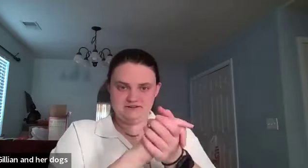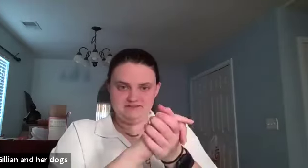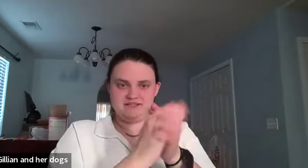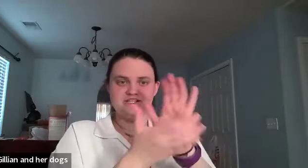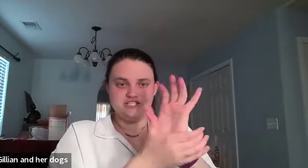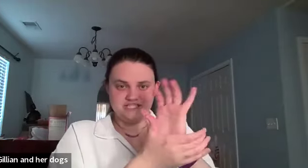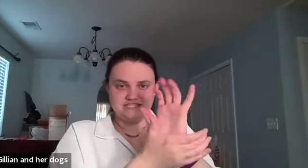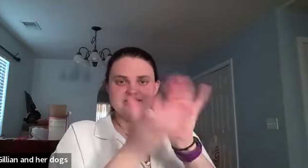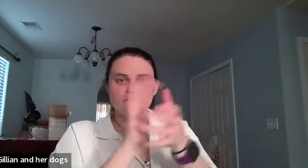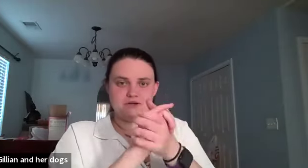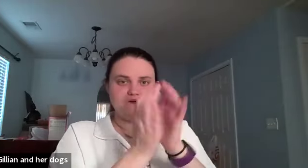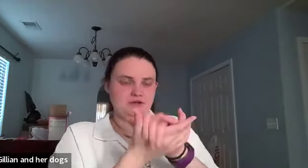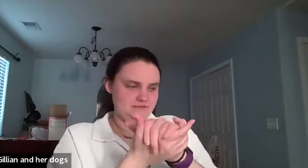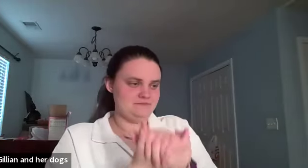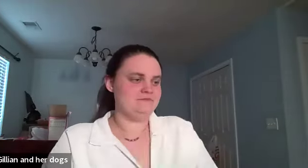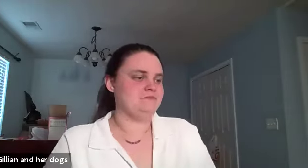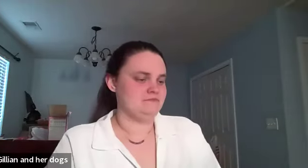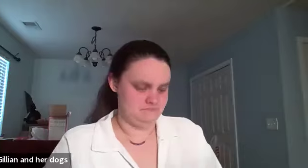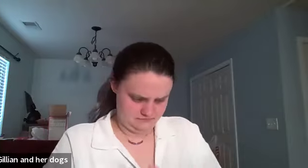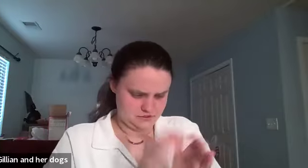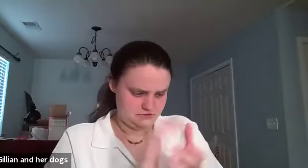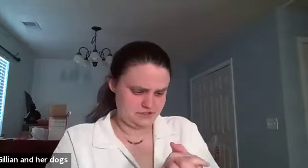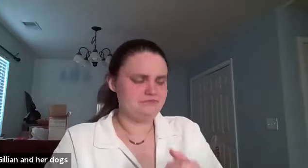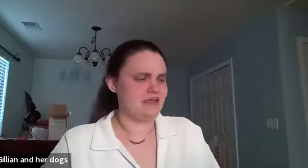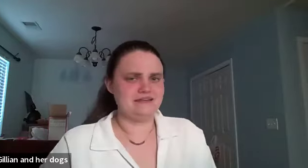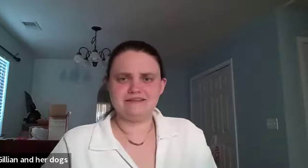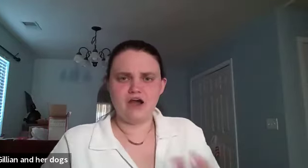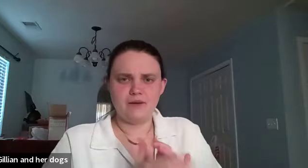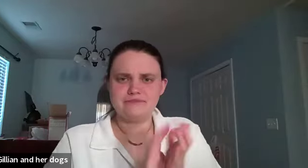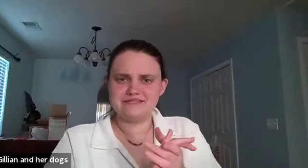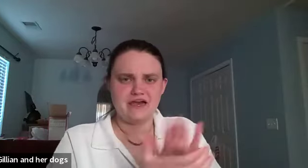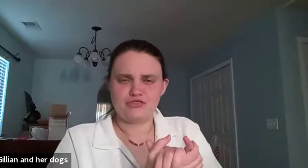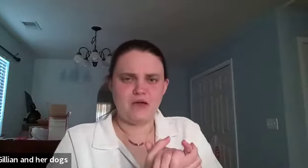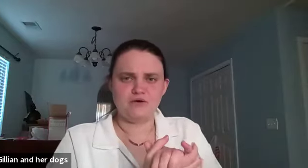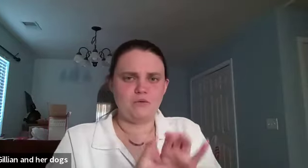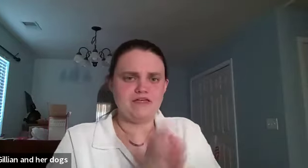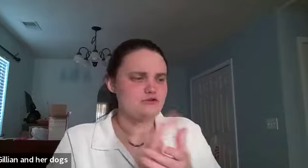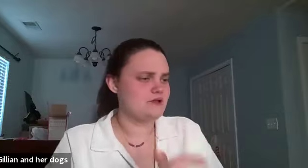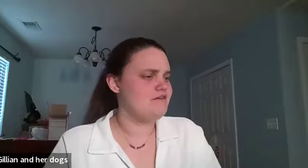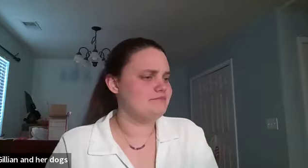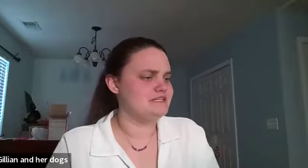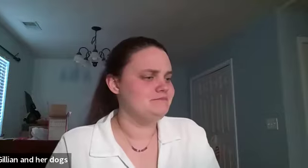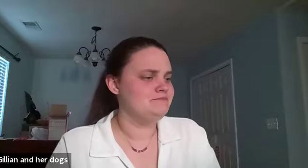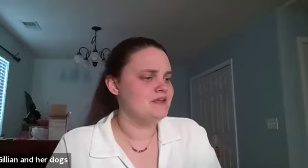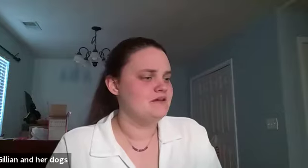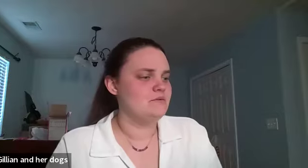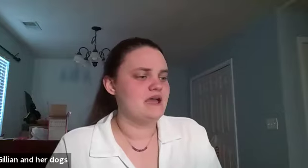cheeseburger, cheeseburger, burger. I did the opposite, and I don't know why that threw me off, but I did. We